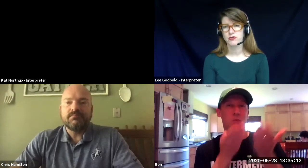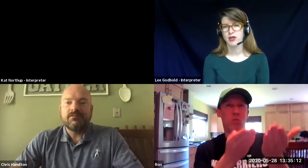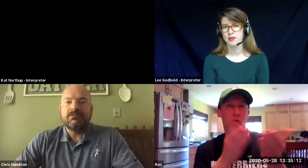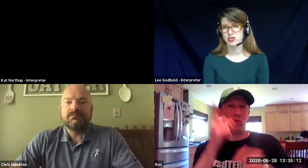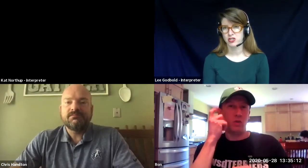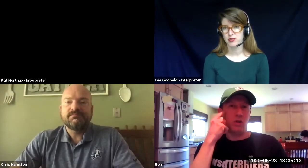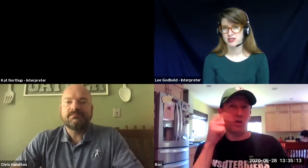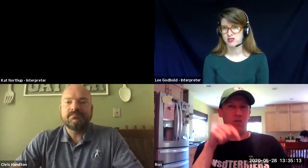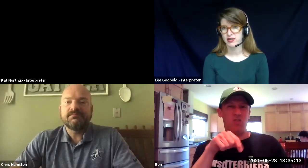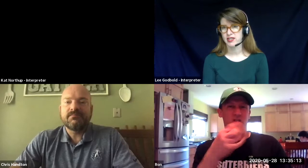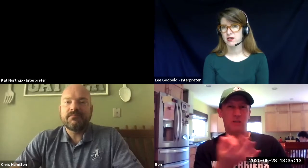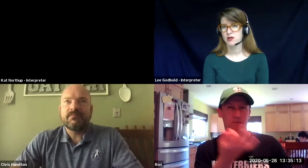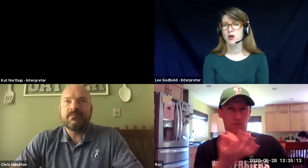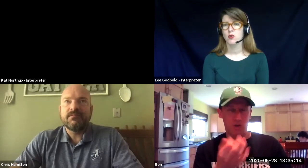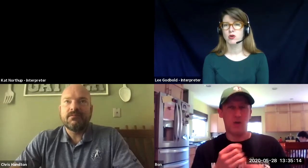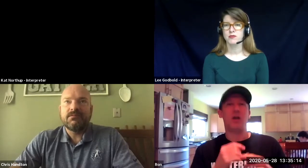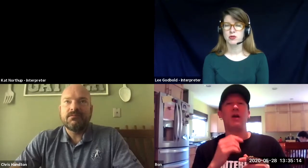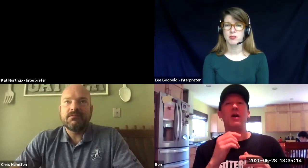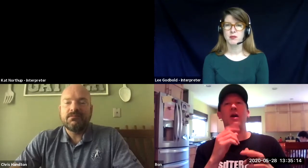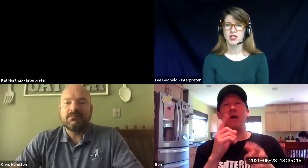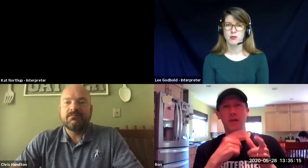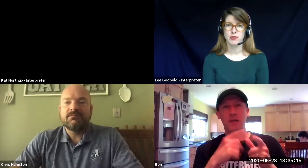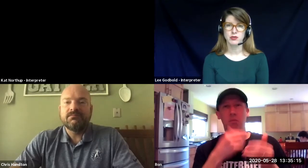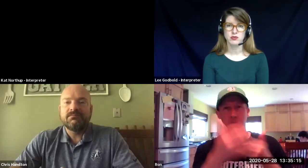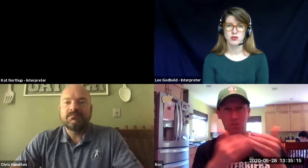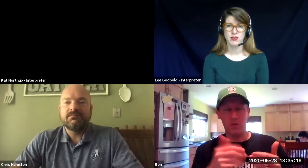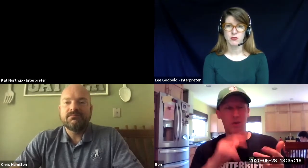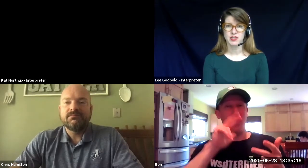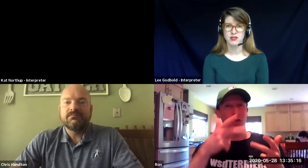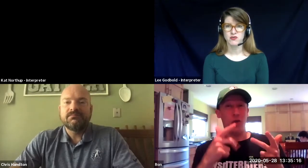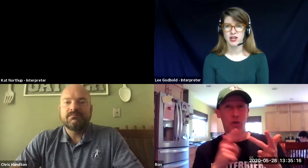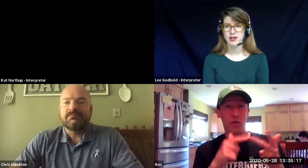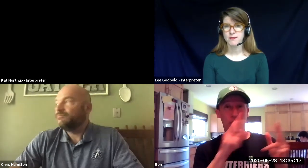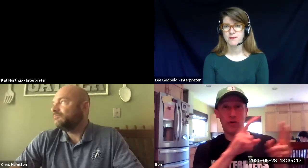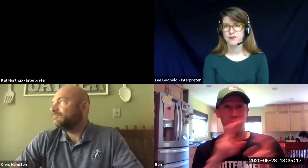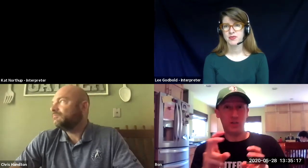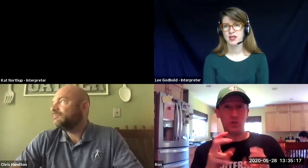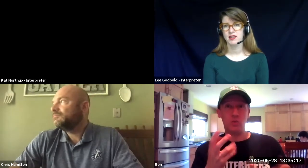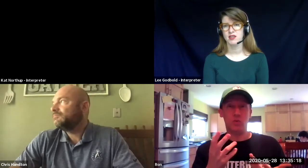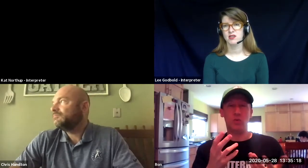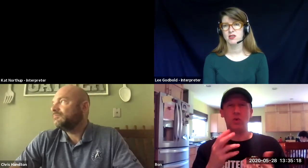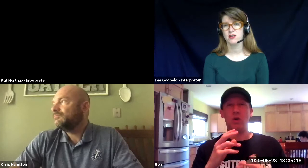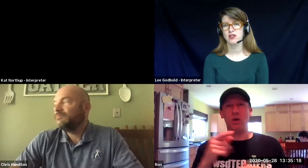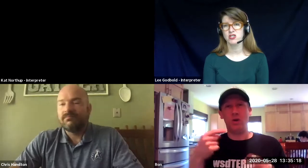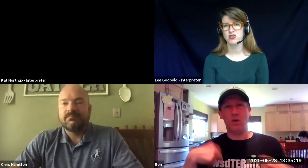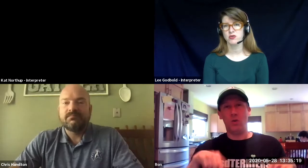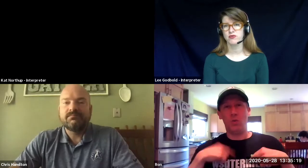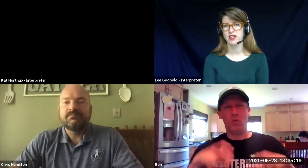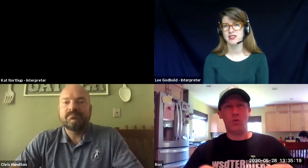that budgetary process right now. We're going to be making a proposal to the government this Friday. And then the third issue that we're